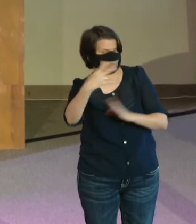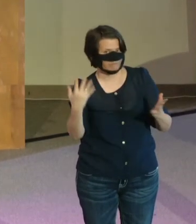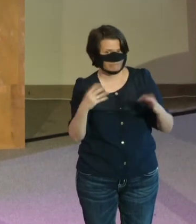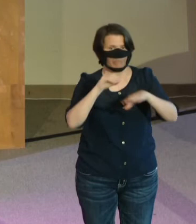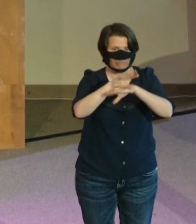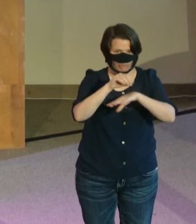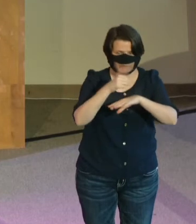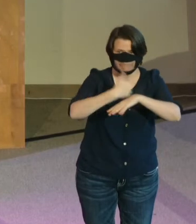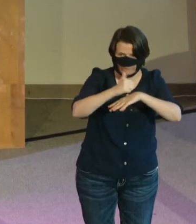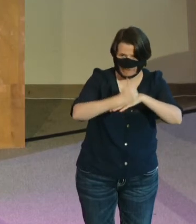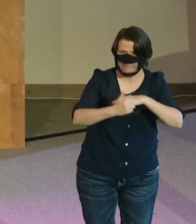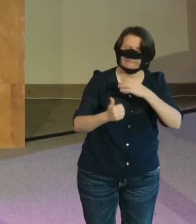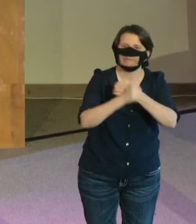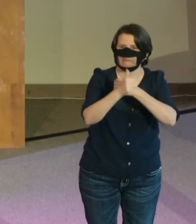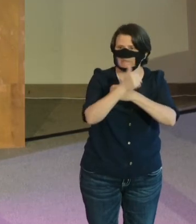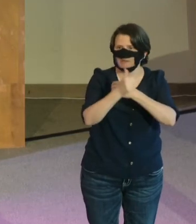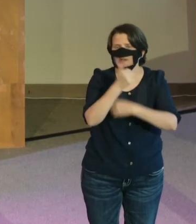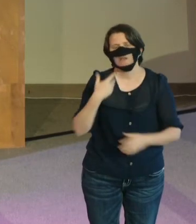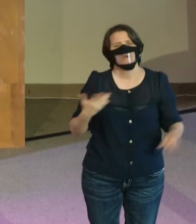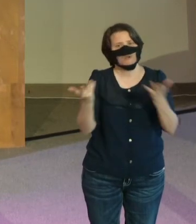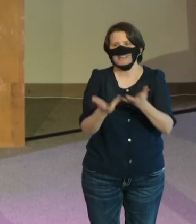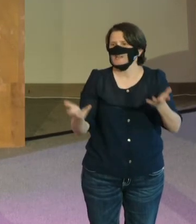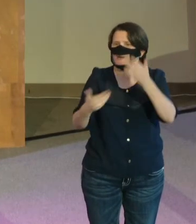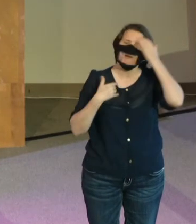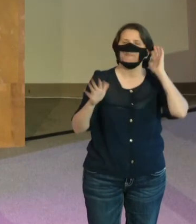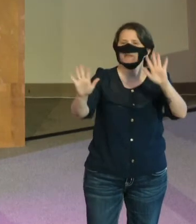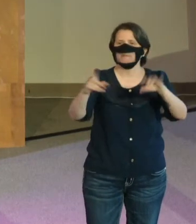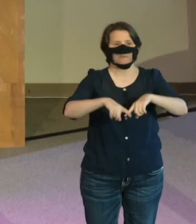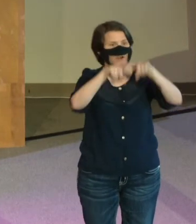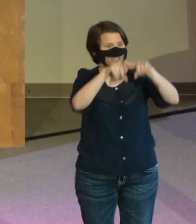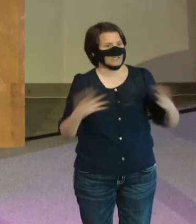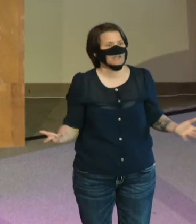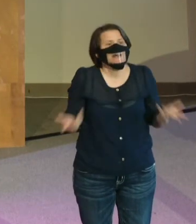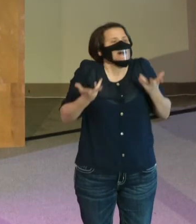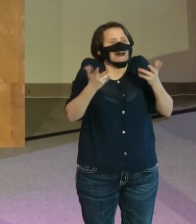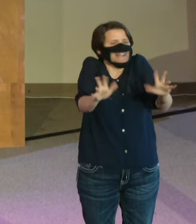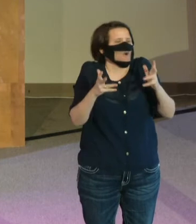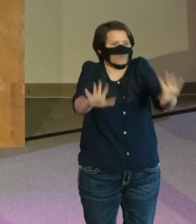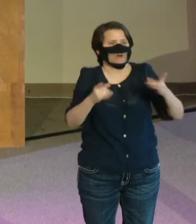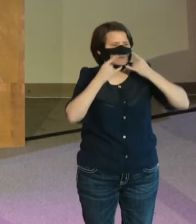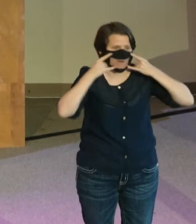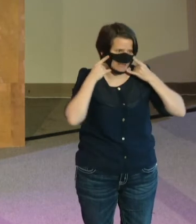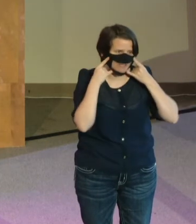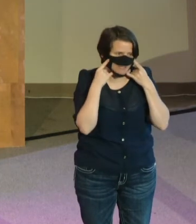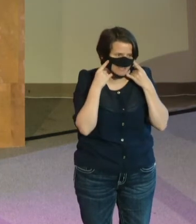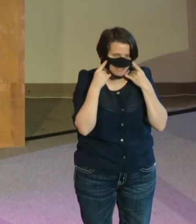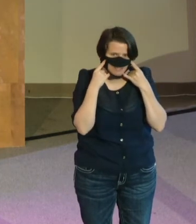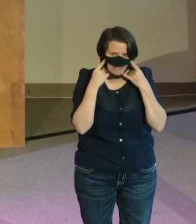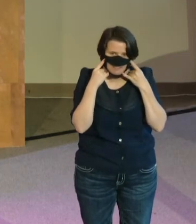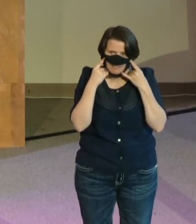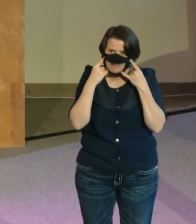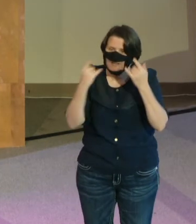you safe. I gotta tell you, I'm just gonna break here and say, I don't wanna wear a mask. Can I just say that?